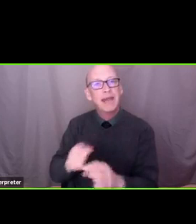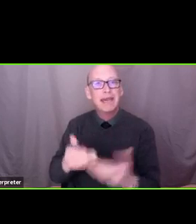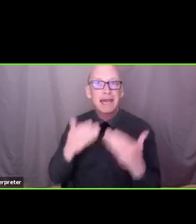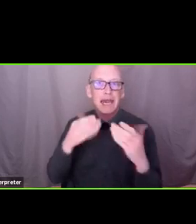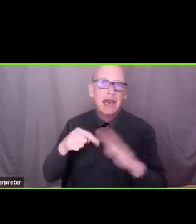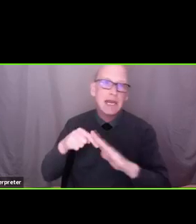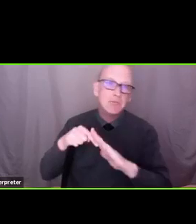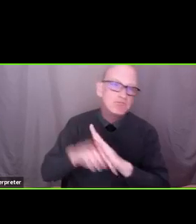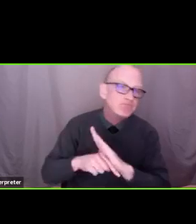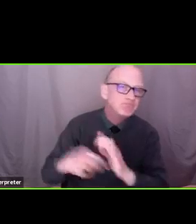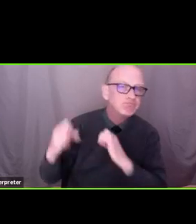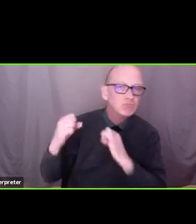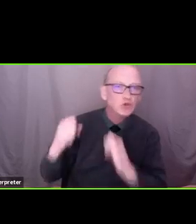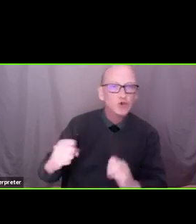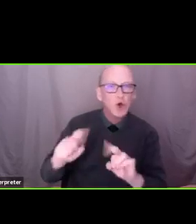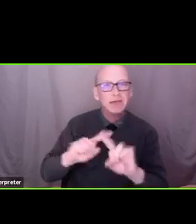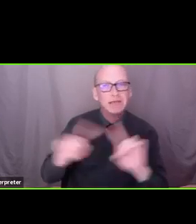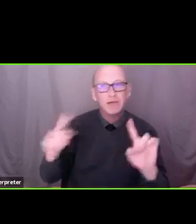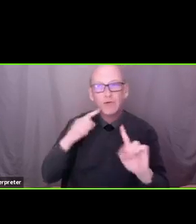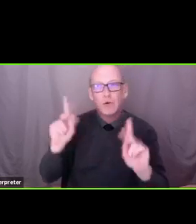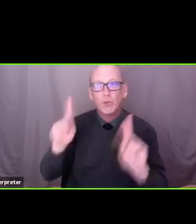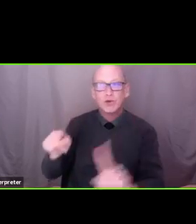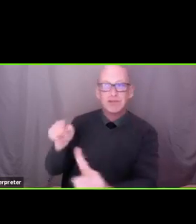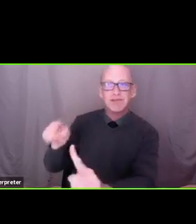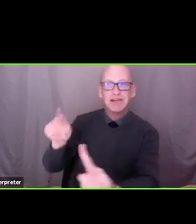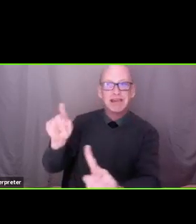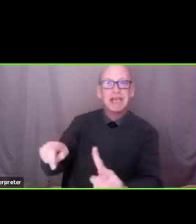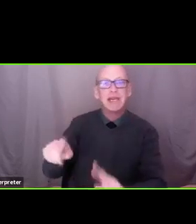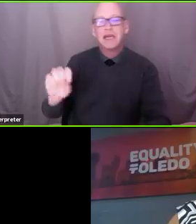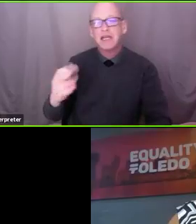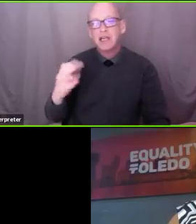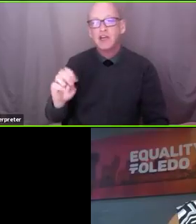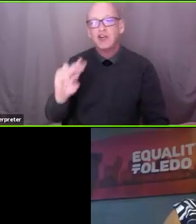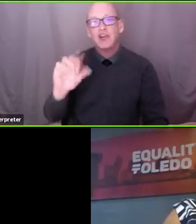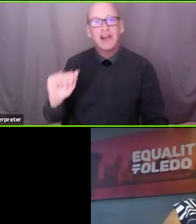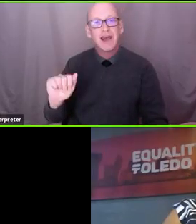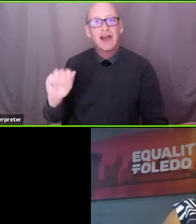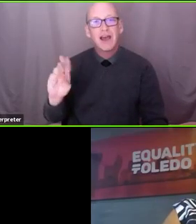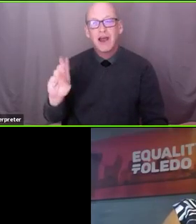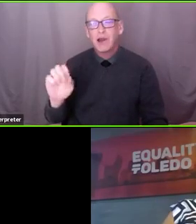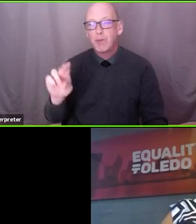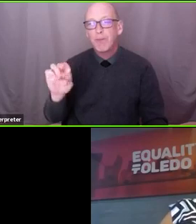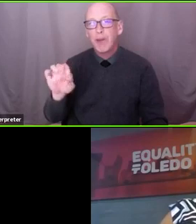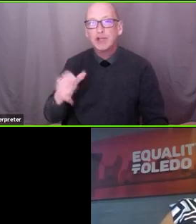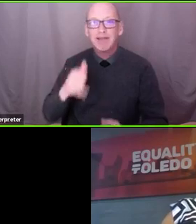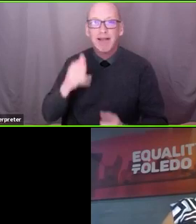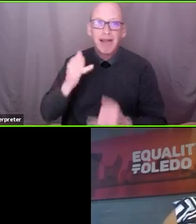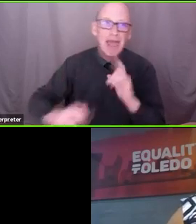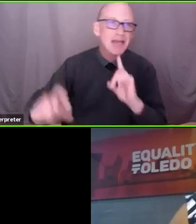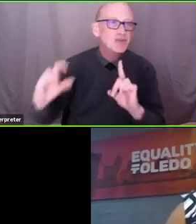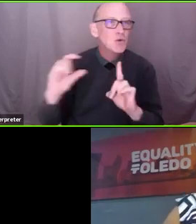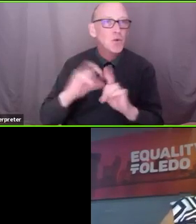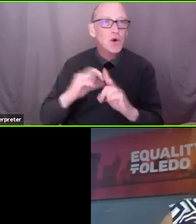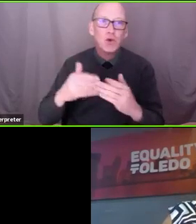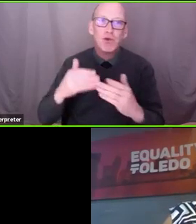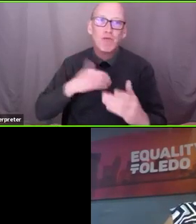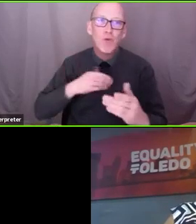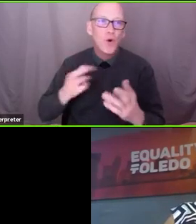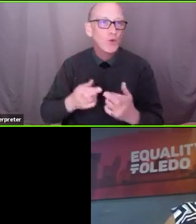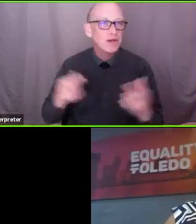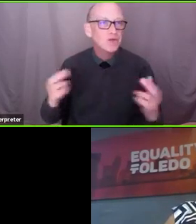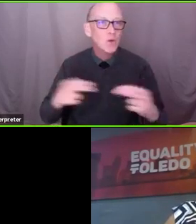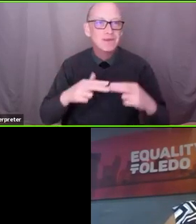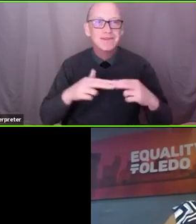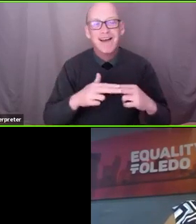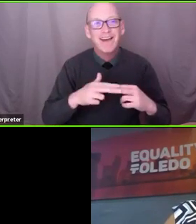somebody else who might really need it right now. Sheena Barnes, I'm going to let you have the very last word before we get to our resources, and